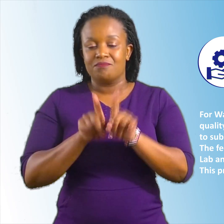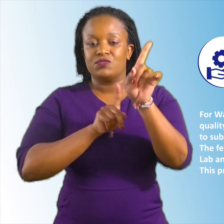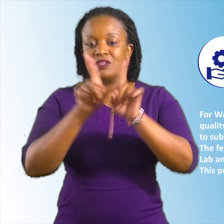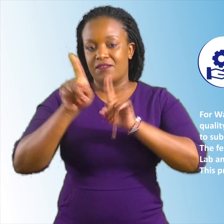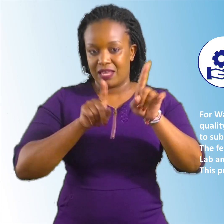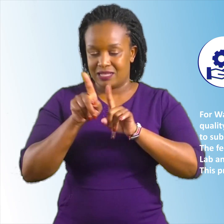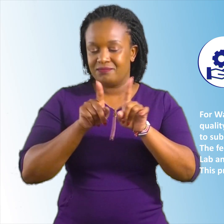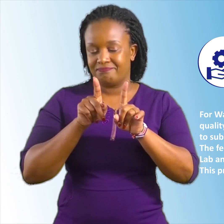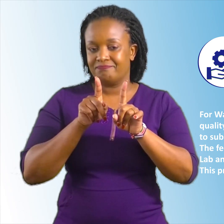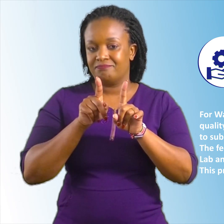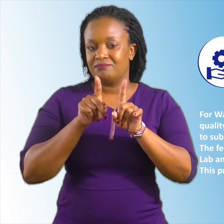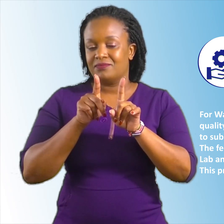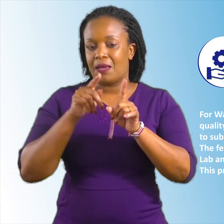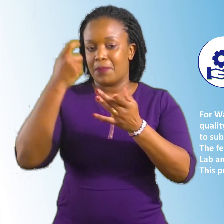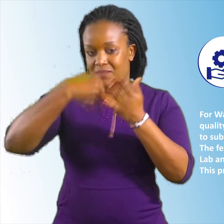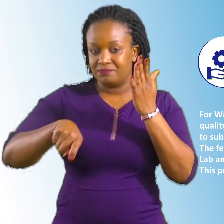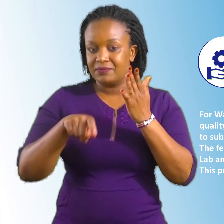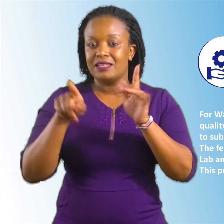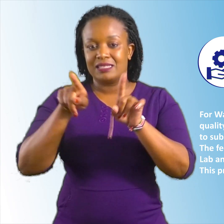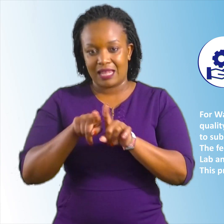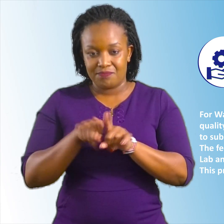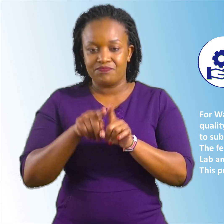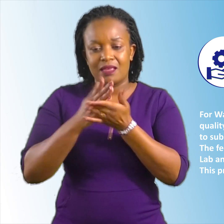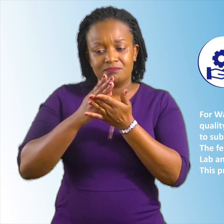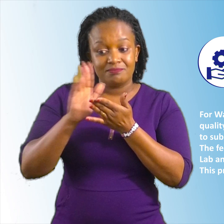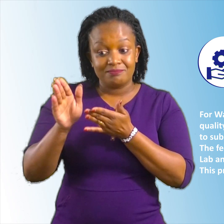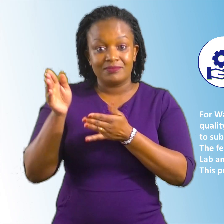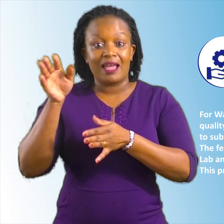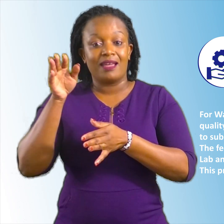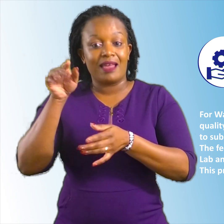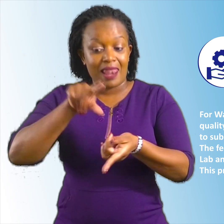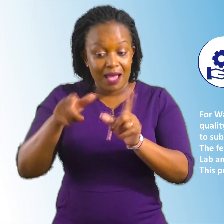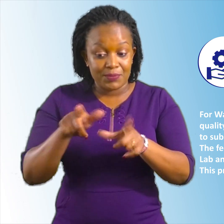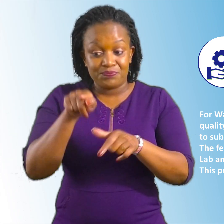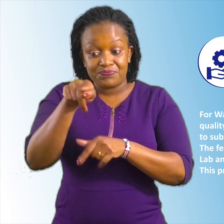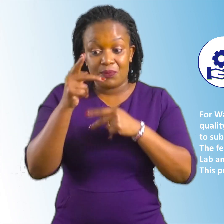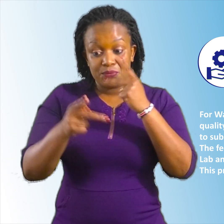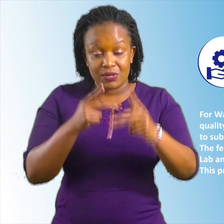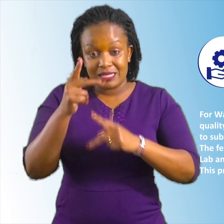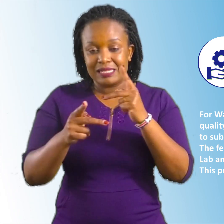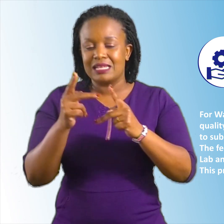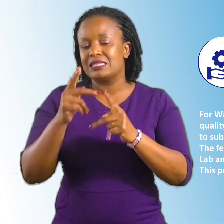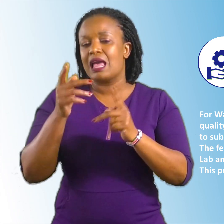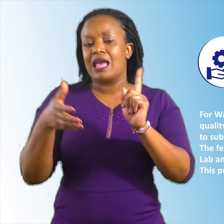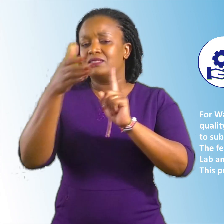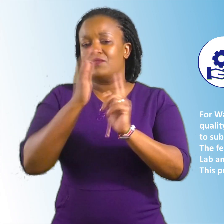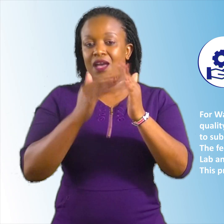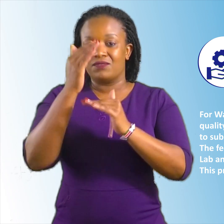mileage, exclusive of lab analysis cost. This process takes 90 working